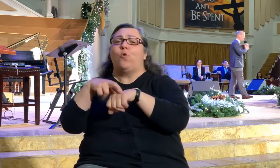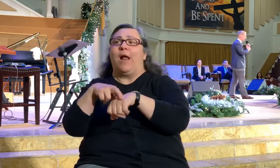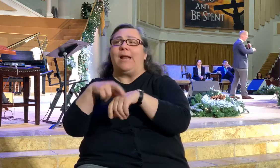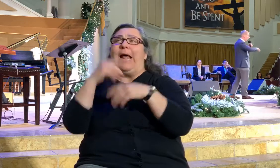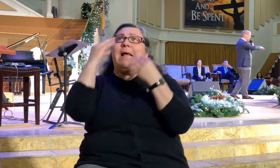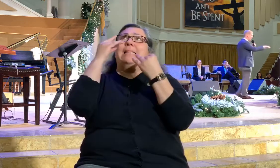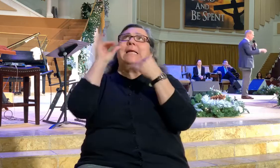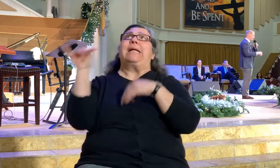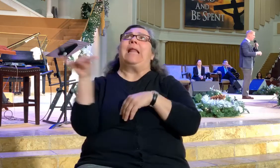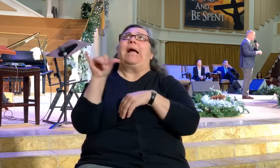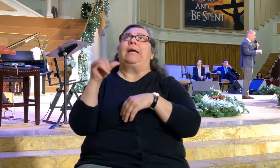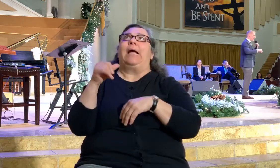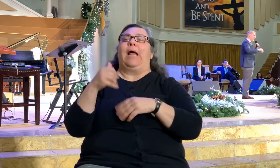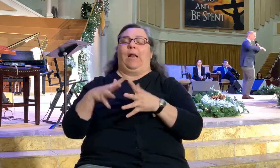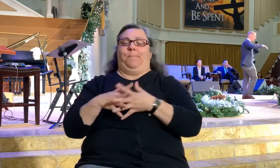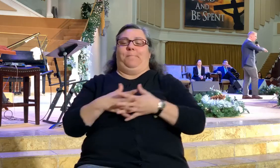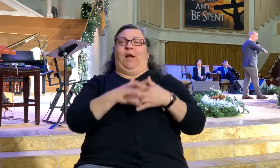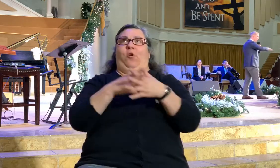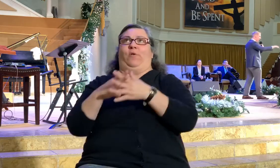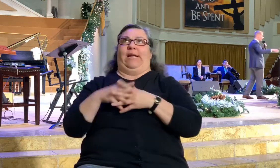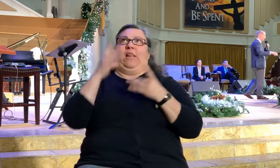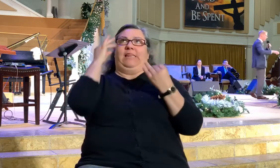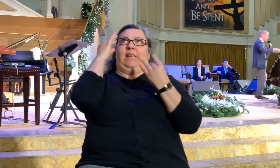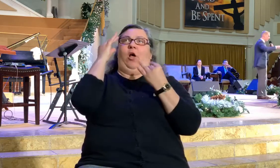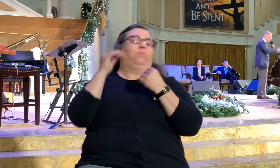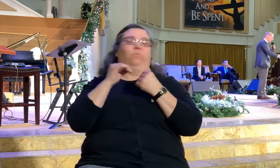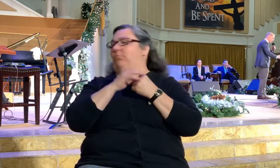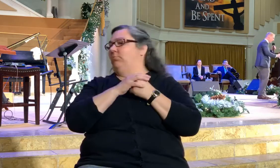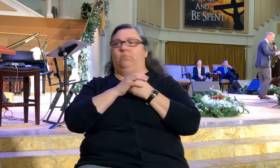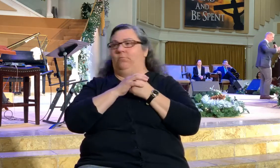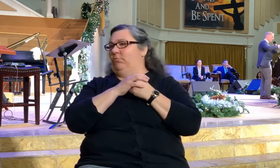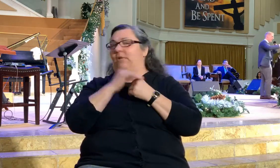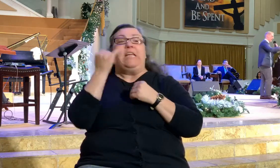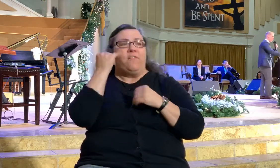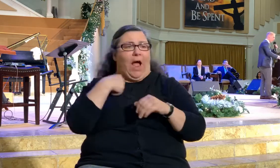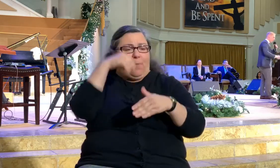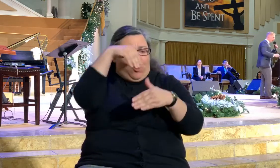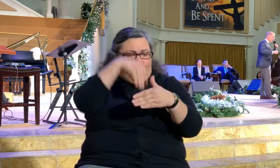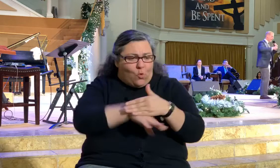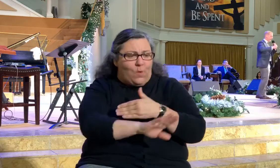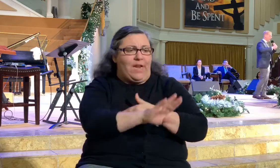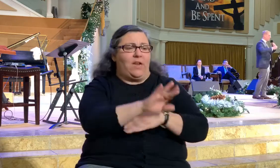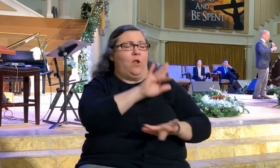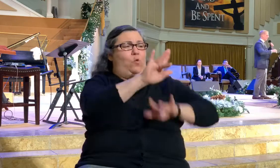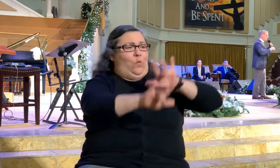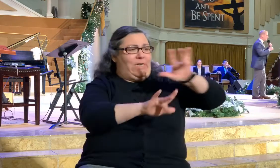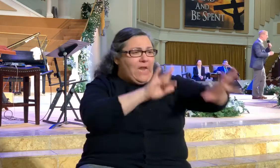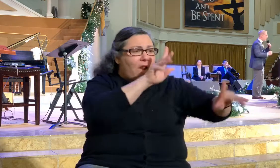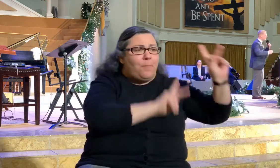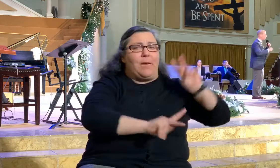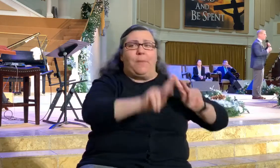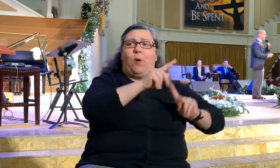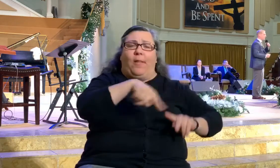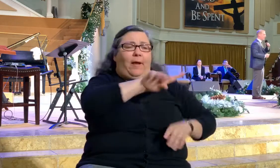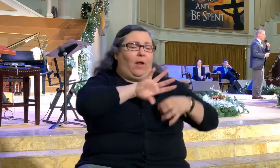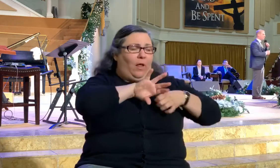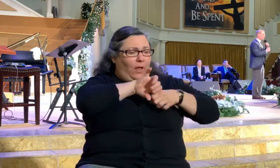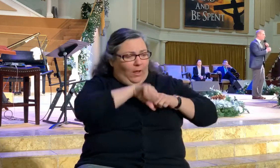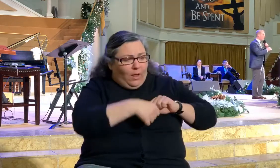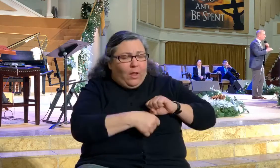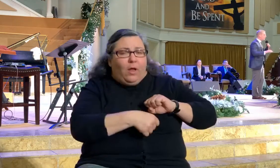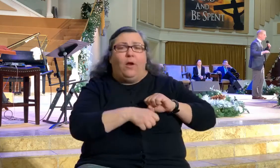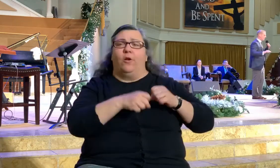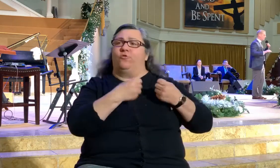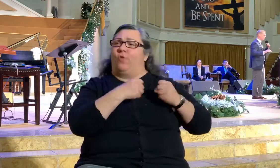going to reach a Honduran community and reach an island that is full of brokenness and hurt and just a mentality of survival,